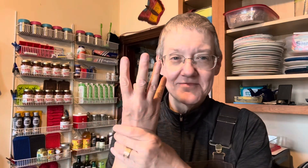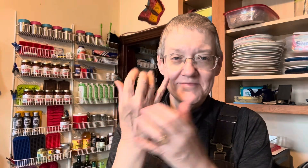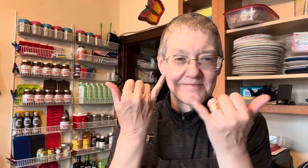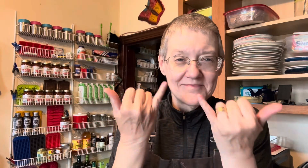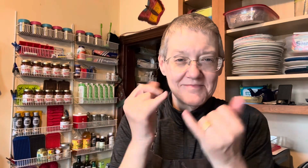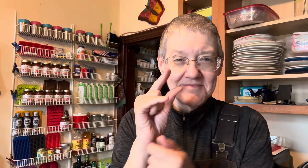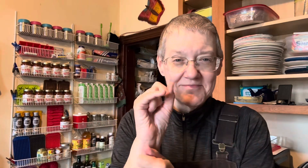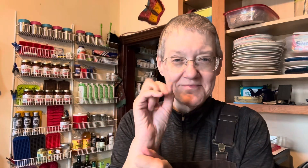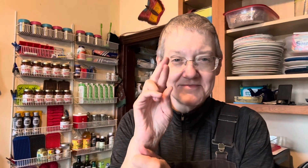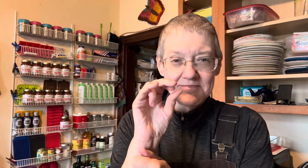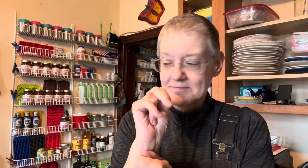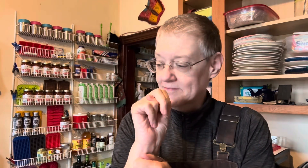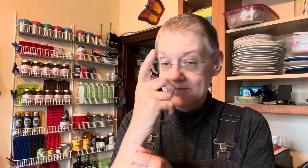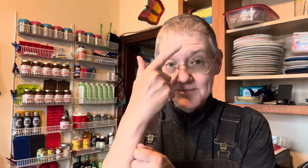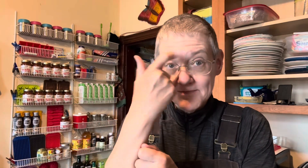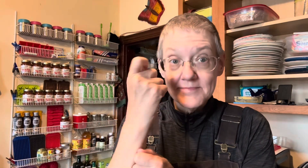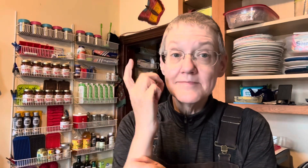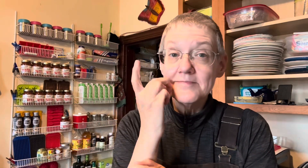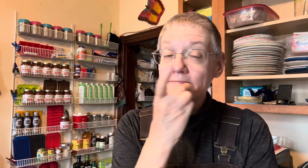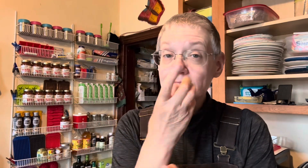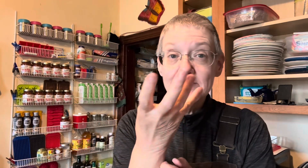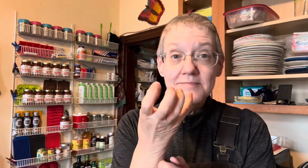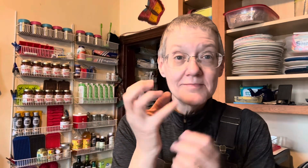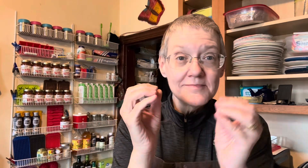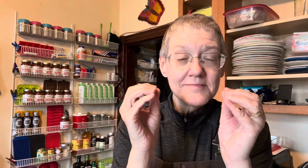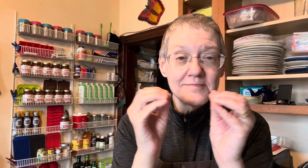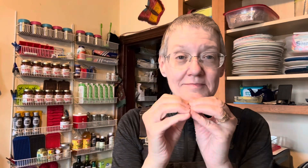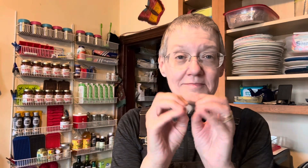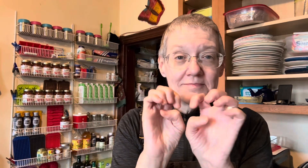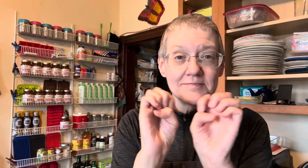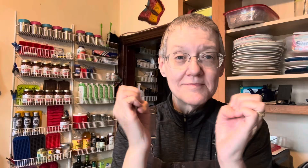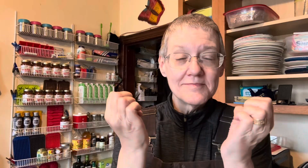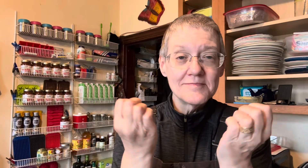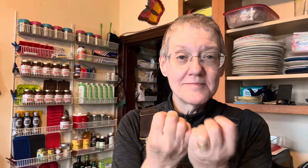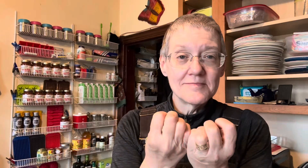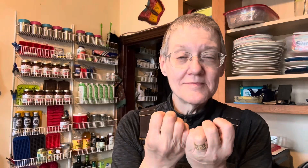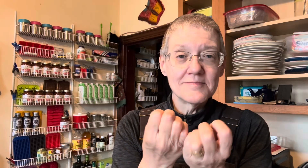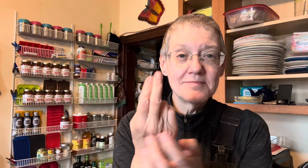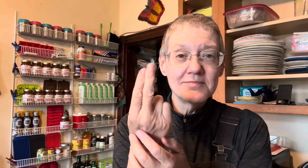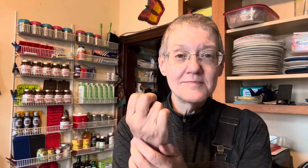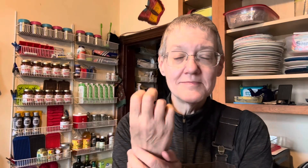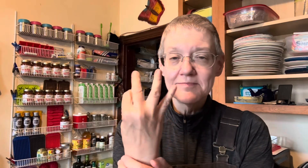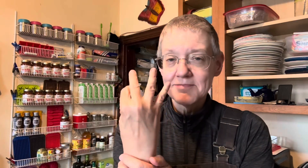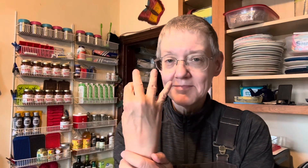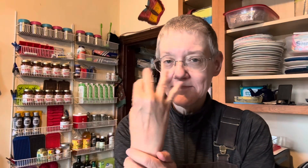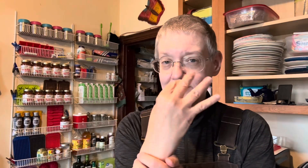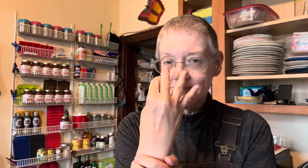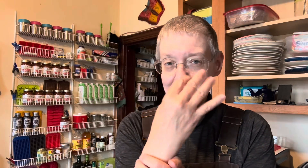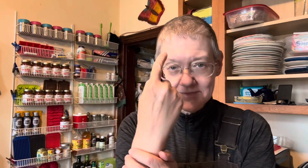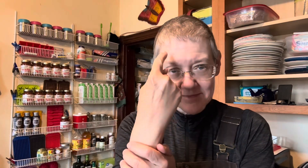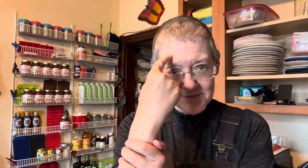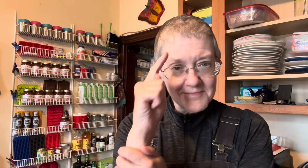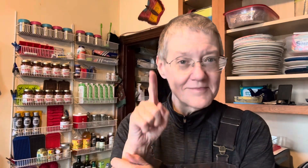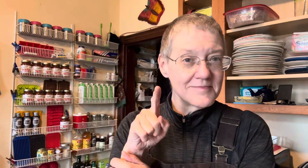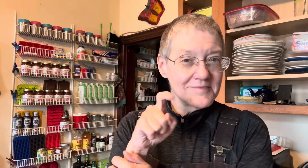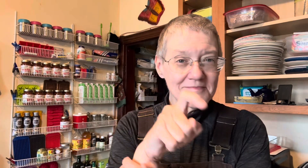don't have any growing in the garden yet because Dale wants more enchiladas. And he's been crazy about the